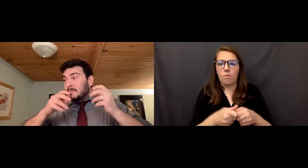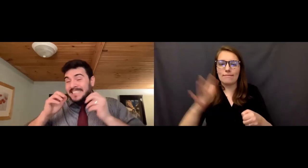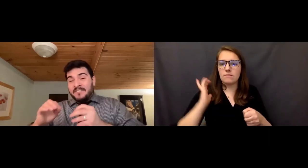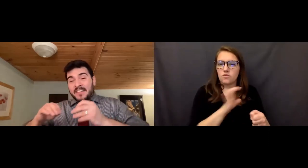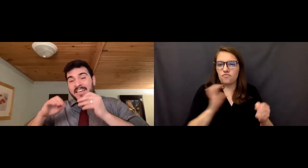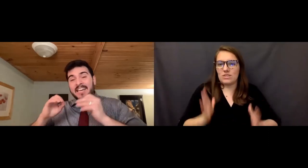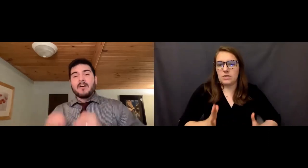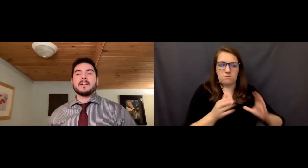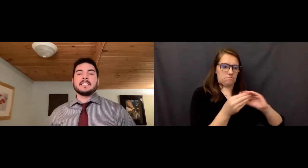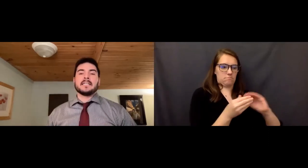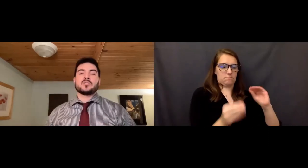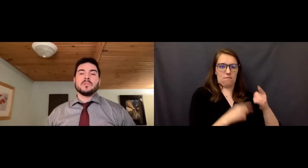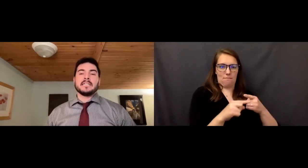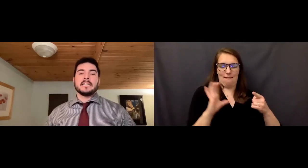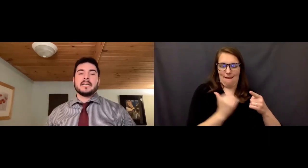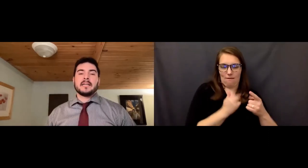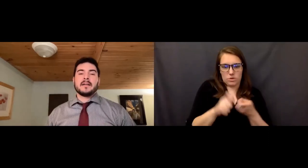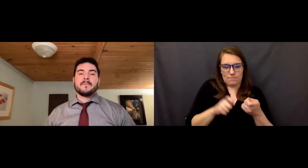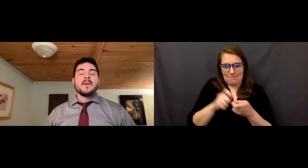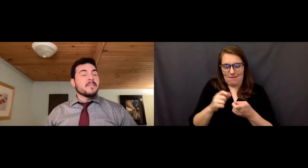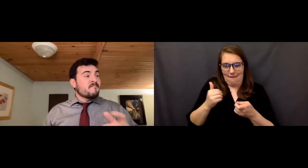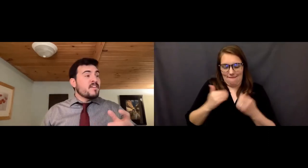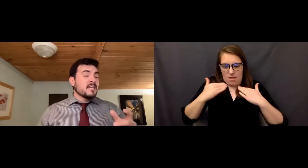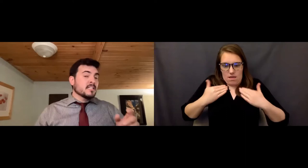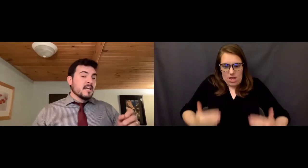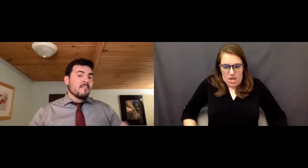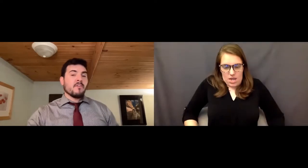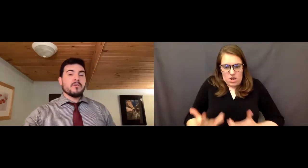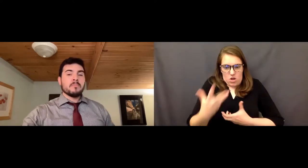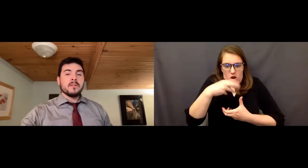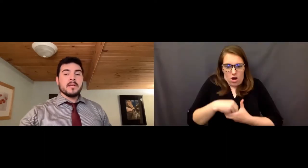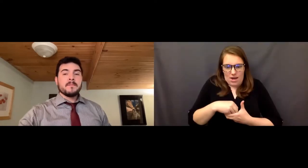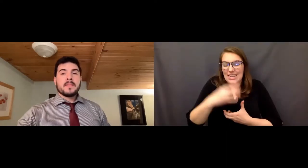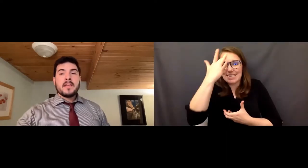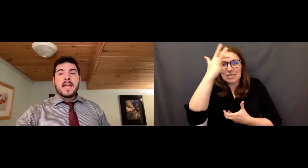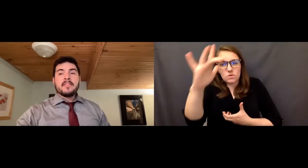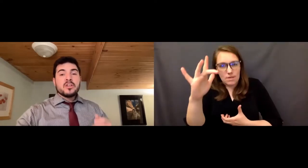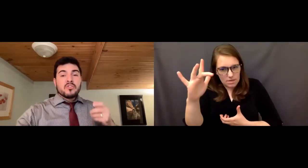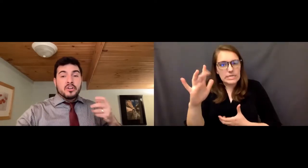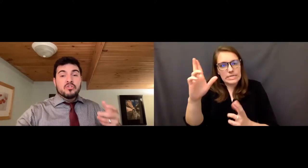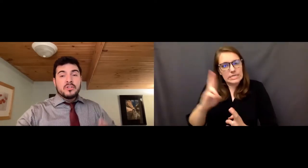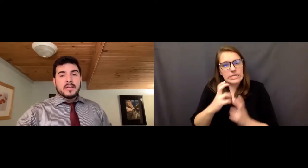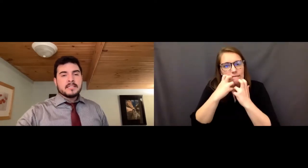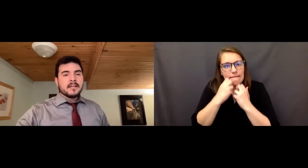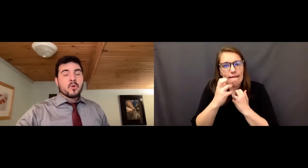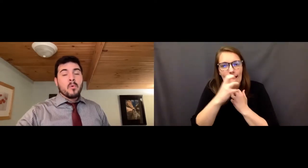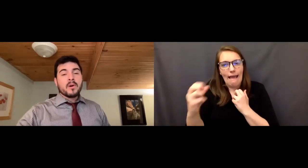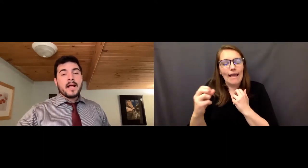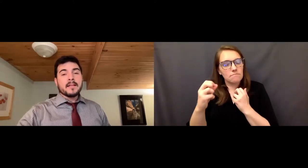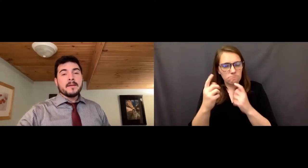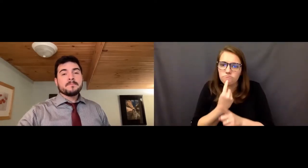our specifically incarnate intellectual dignity, the fittingness of our vulnerability, and the enduring goodness